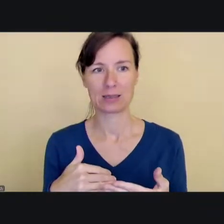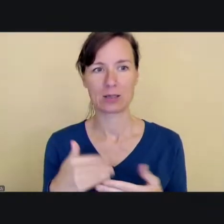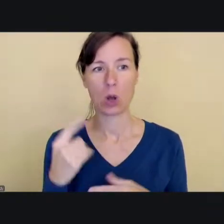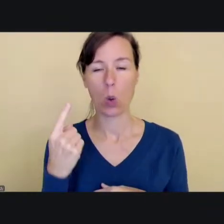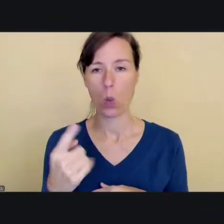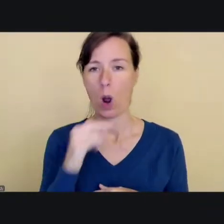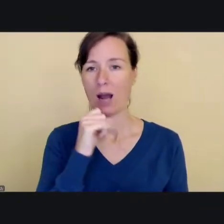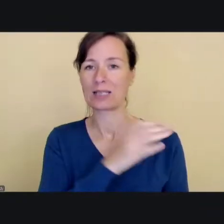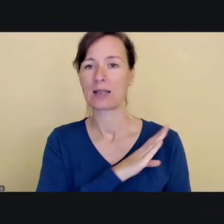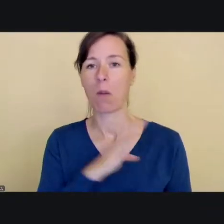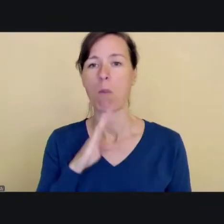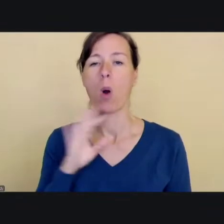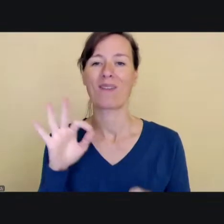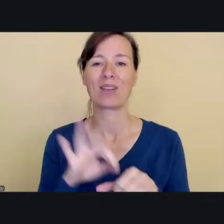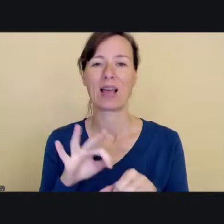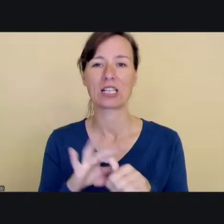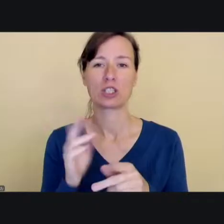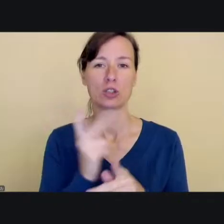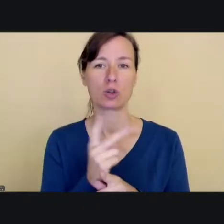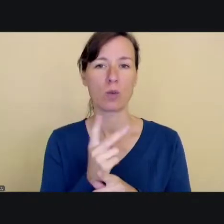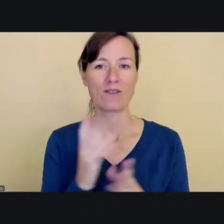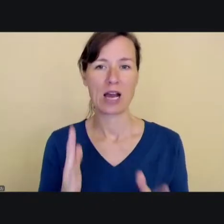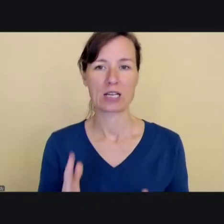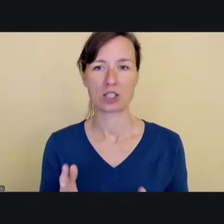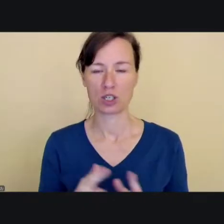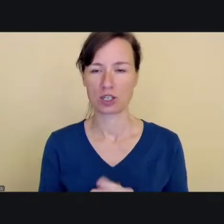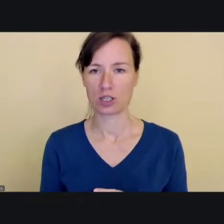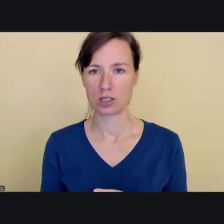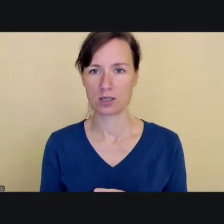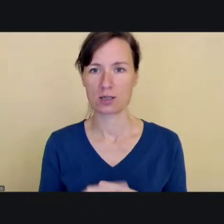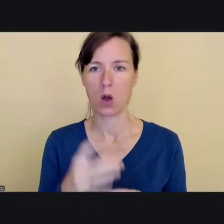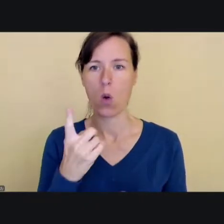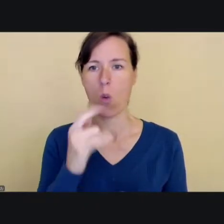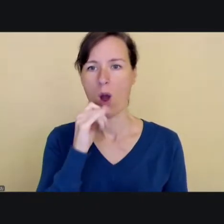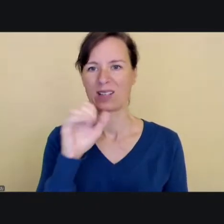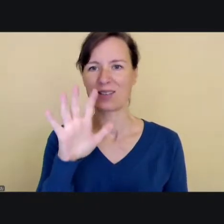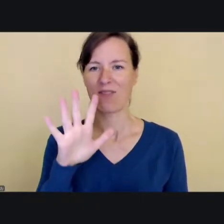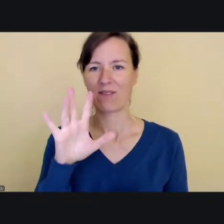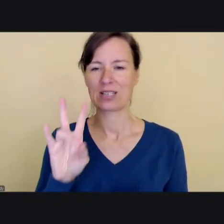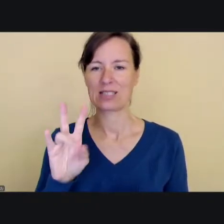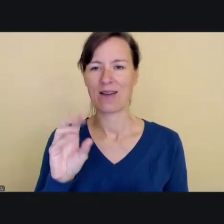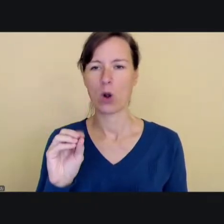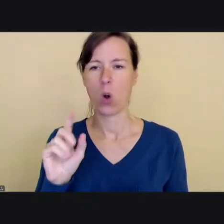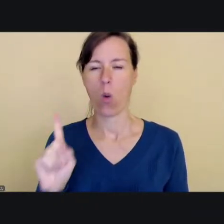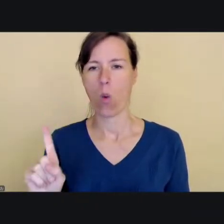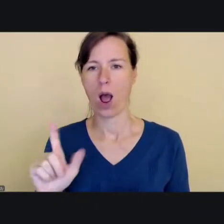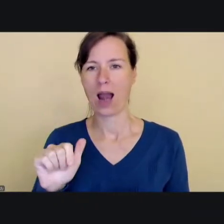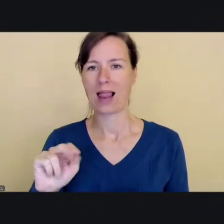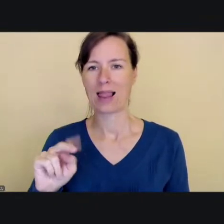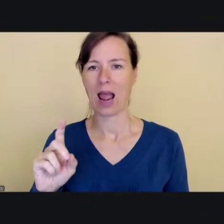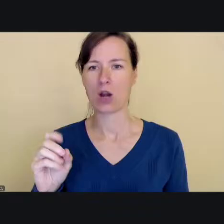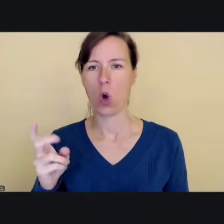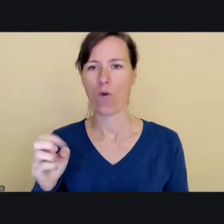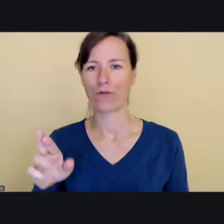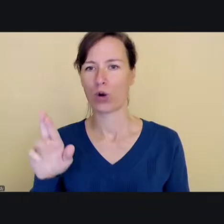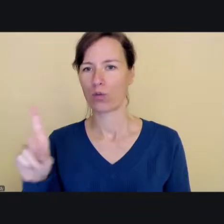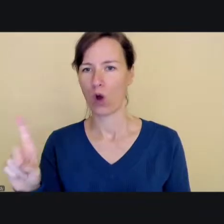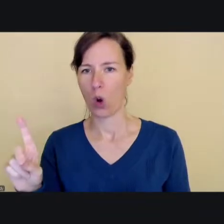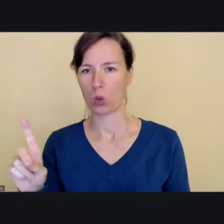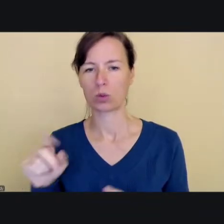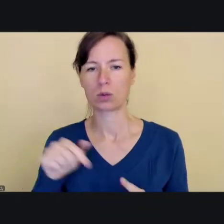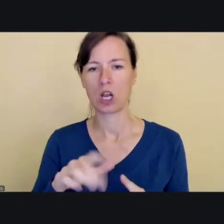Election Supervisors. One is 5701 Landover Road and the Cheverly Native Planting